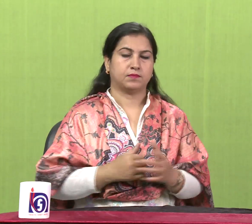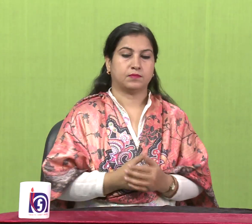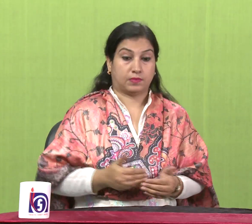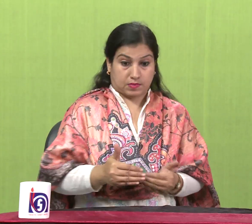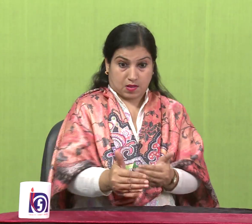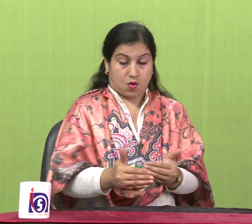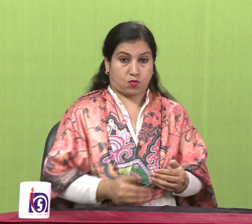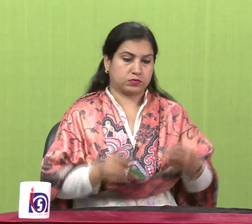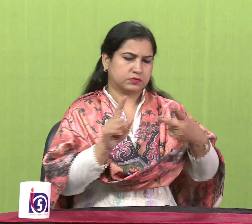second cause.